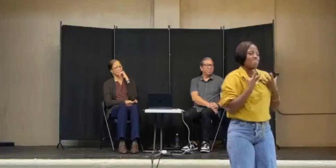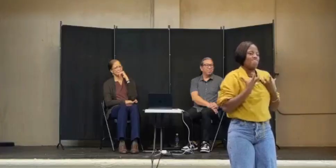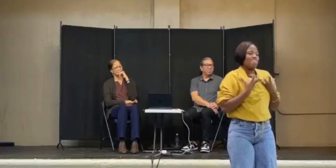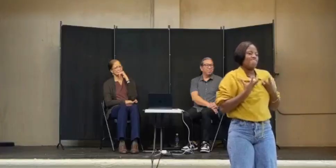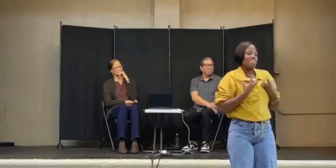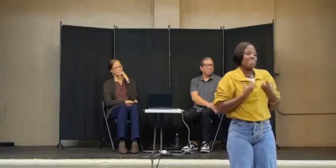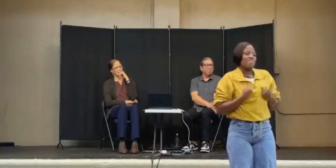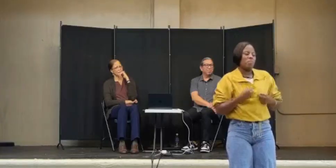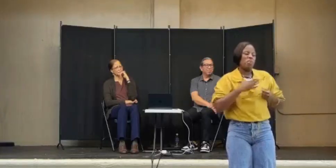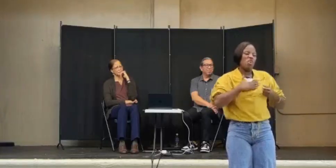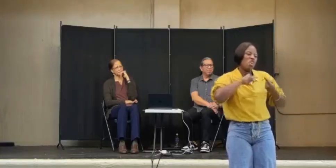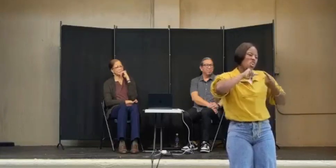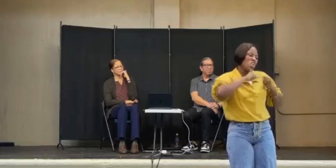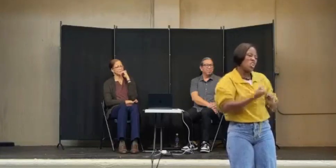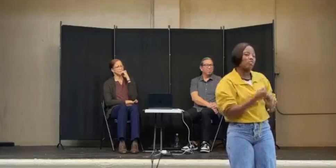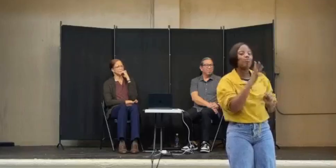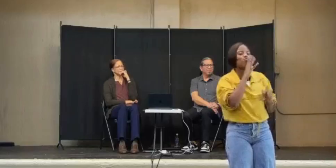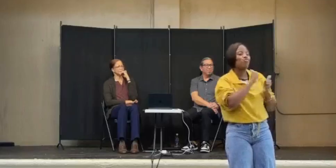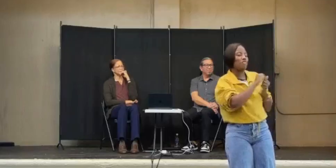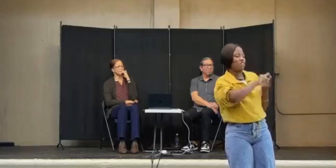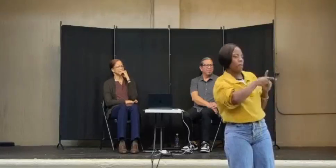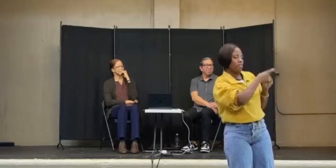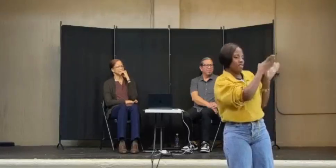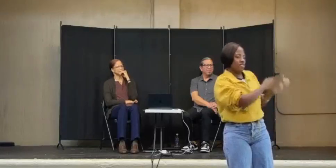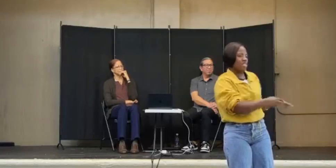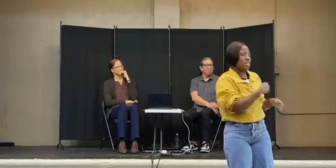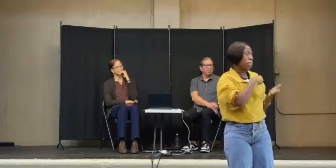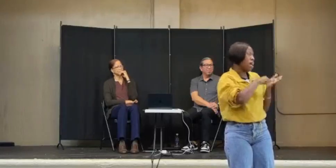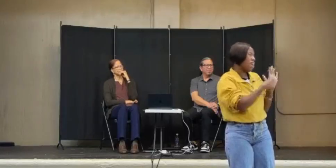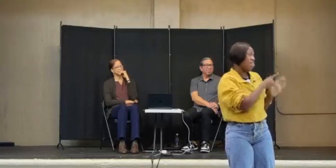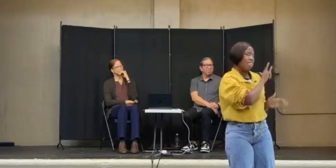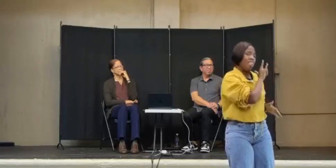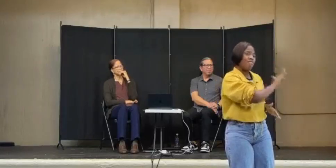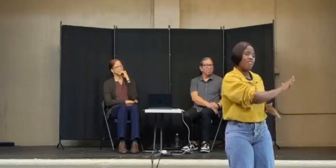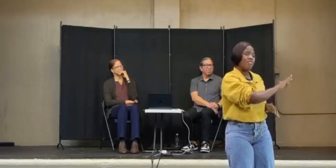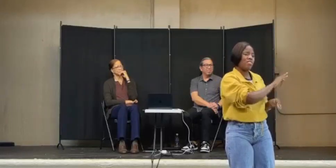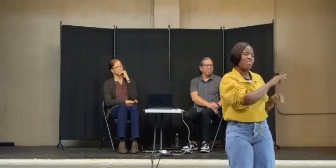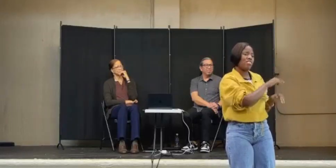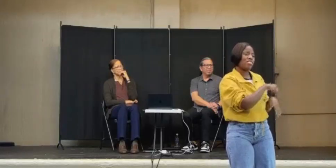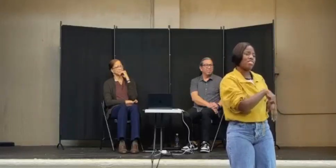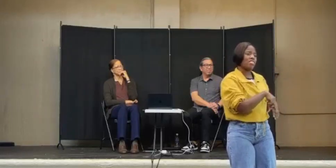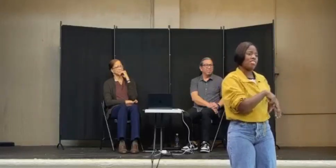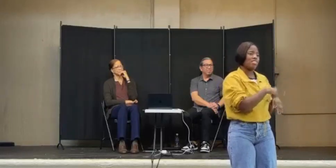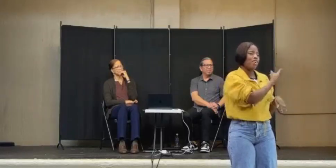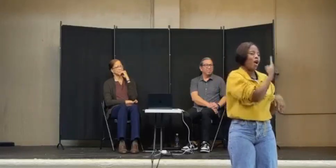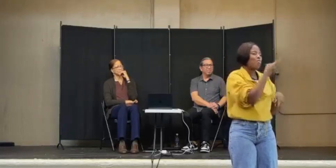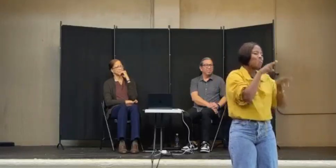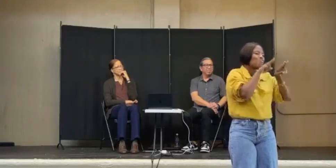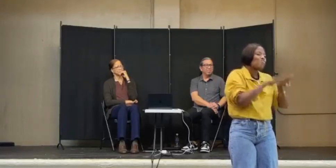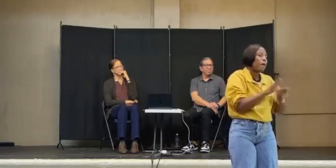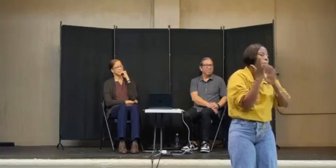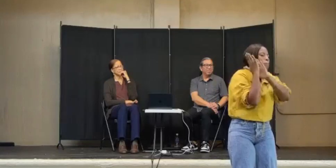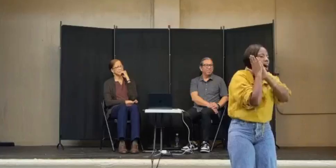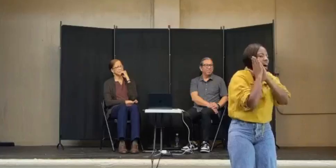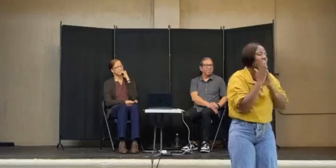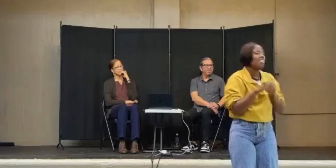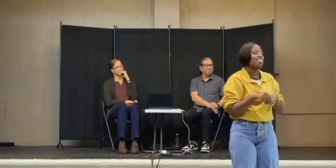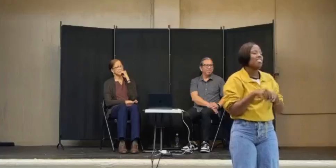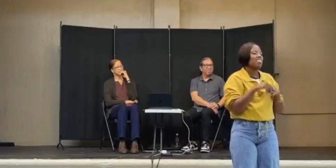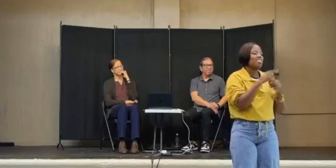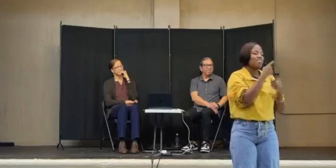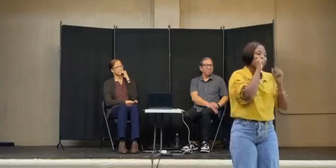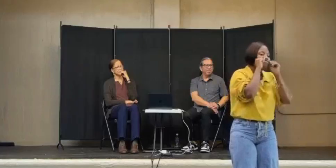trying to reconnect. I'm trying to just deal with that hurt about a friend. I was able to tell my friend that I love them.